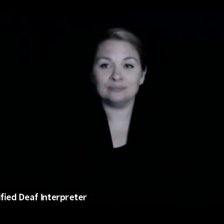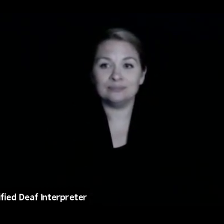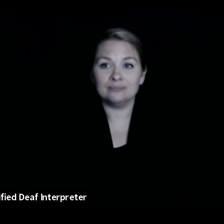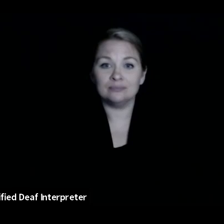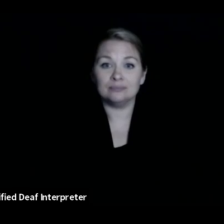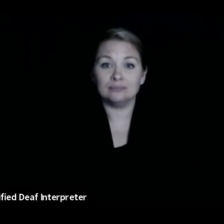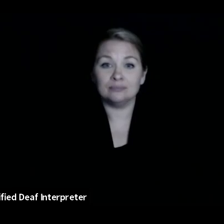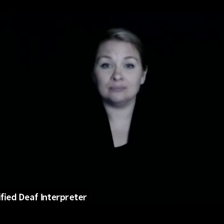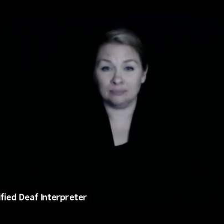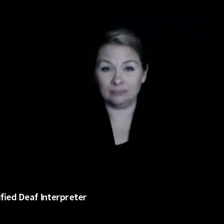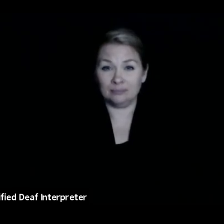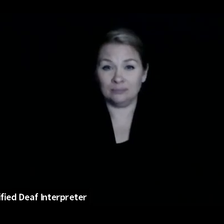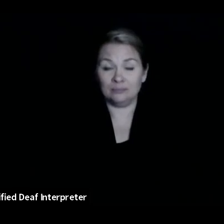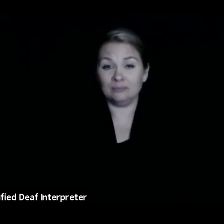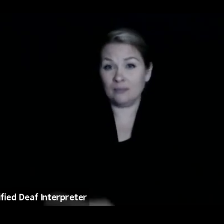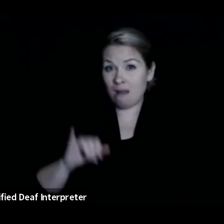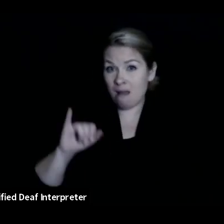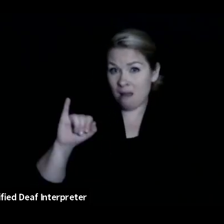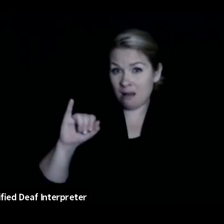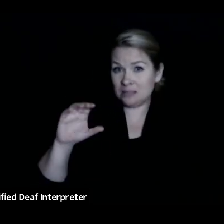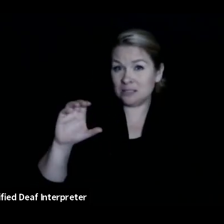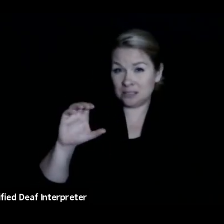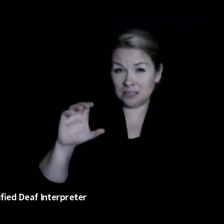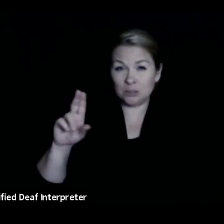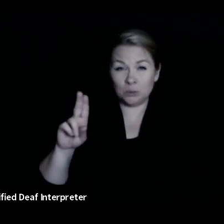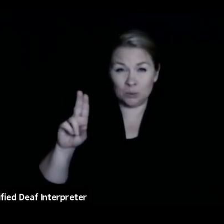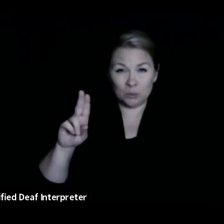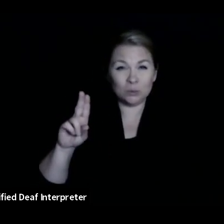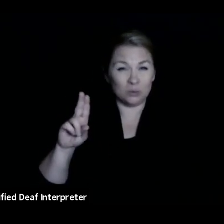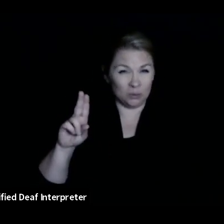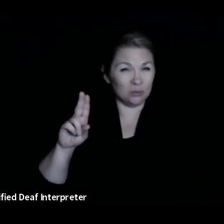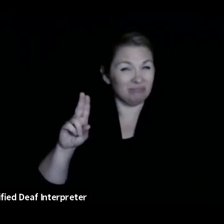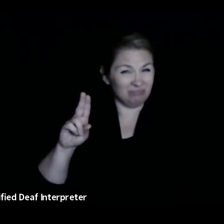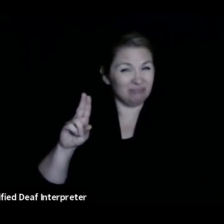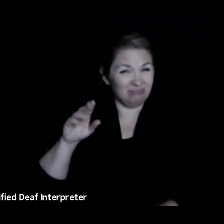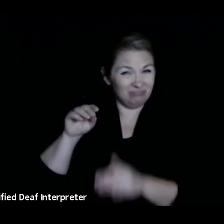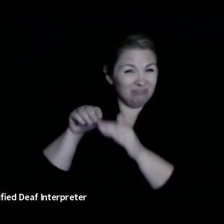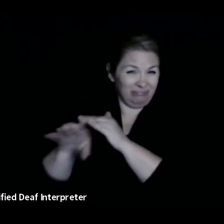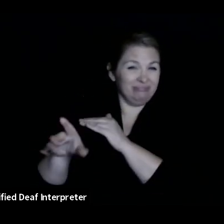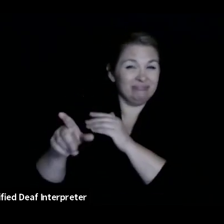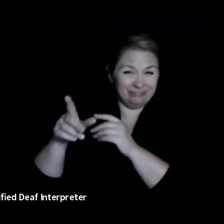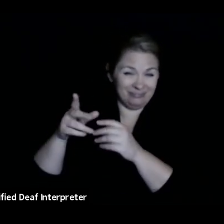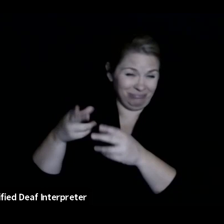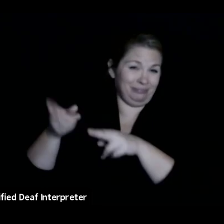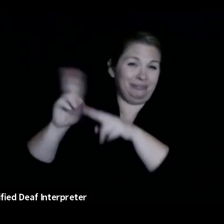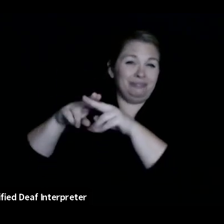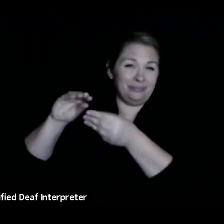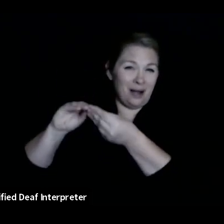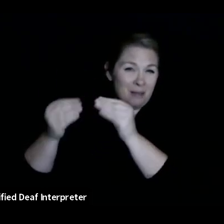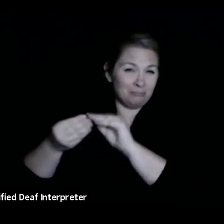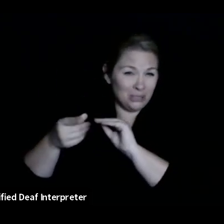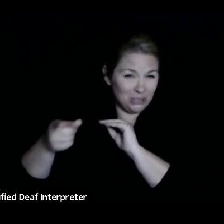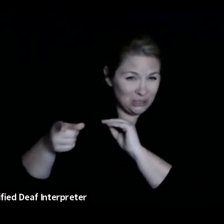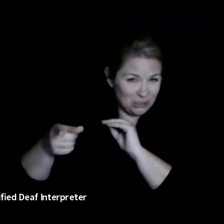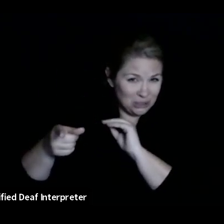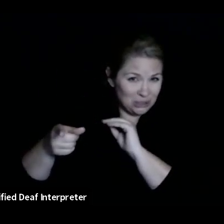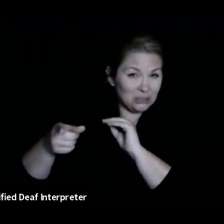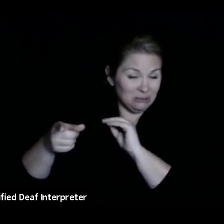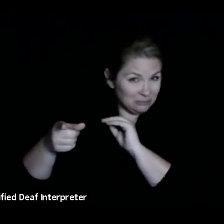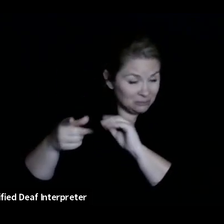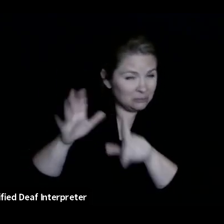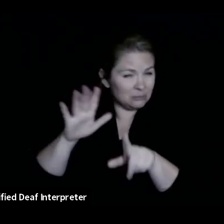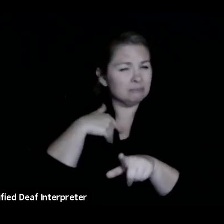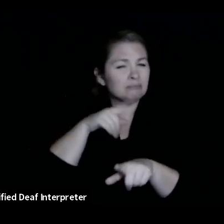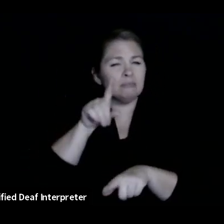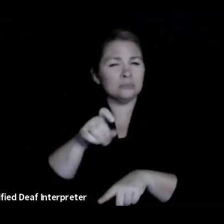a function mostly of COVID cases, or is it just really tight because of other patients who might be in the ICU right